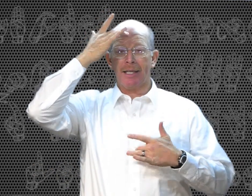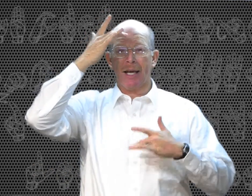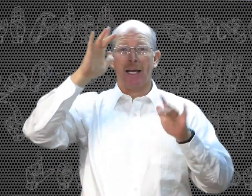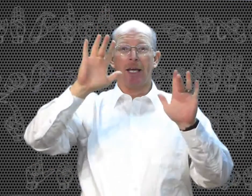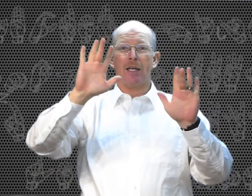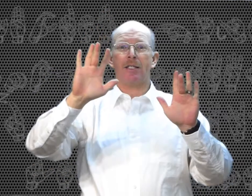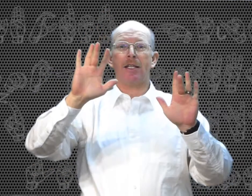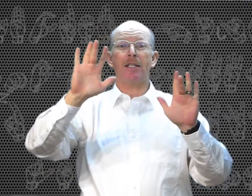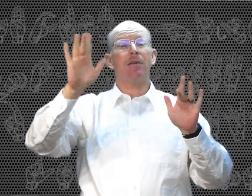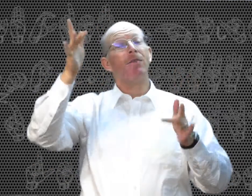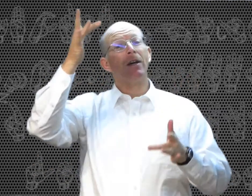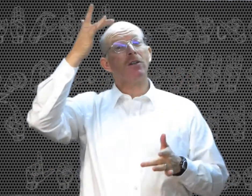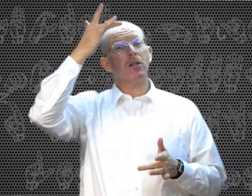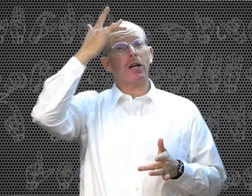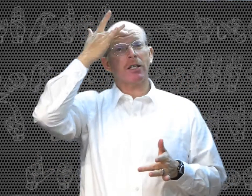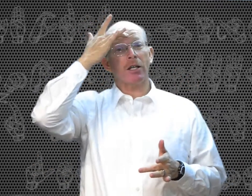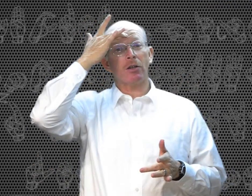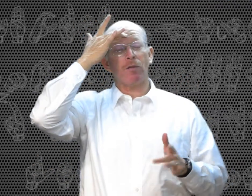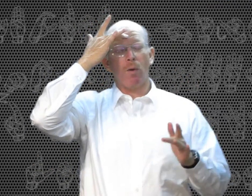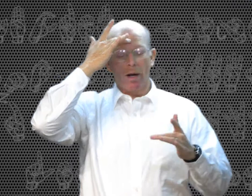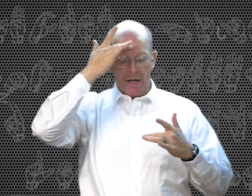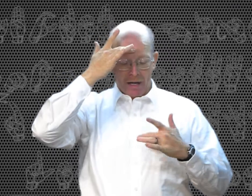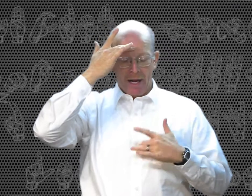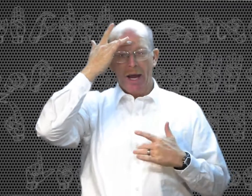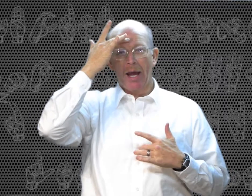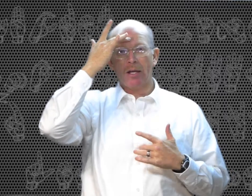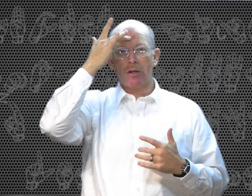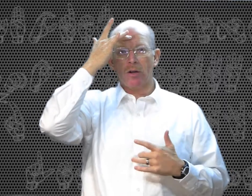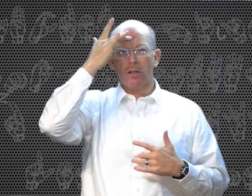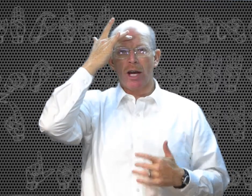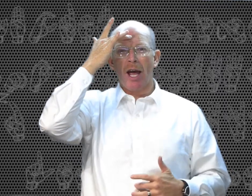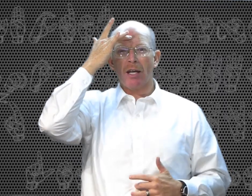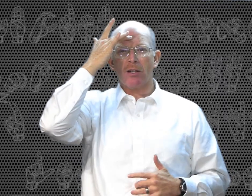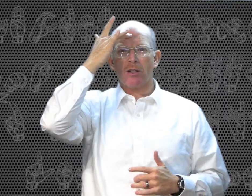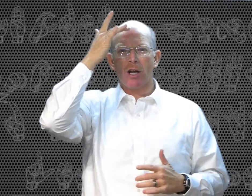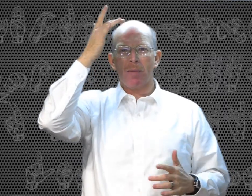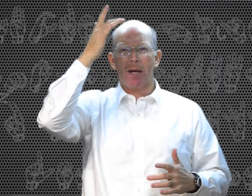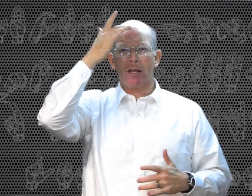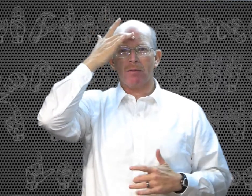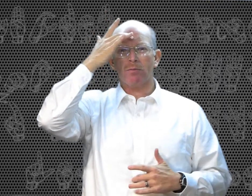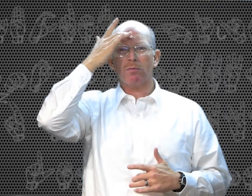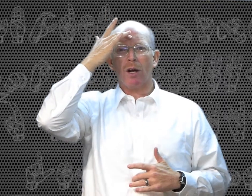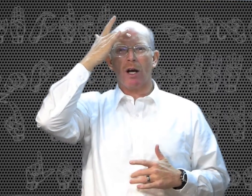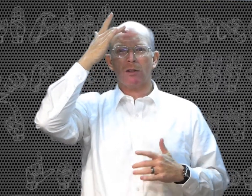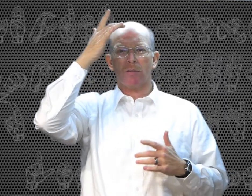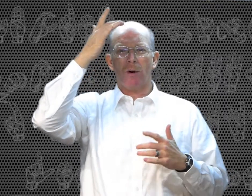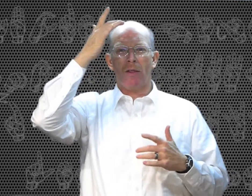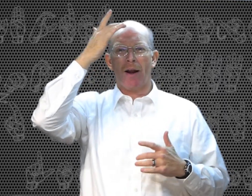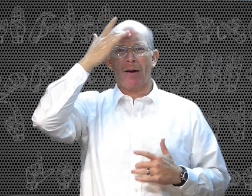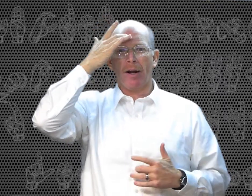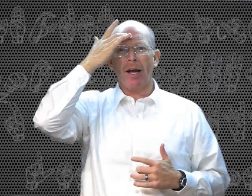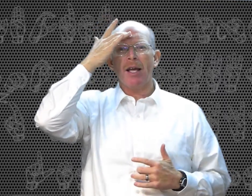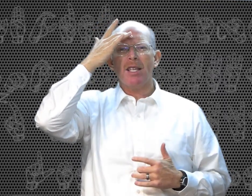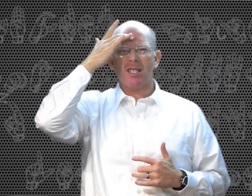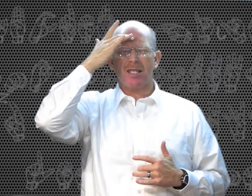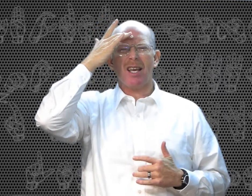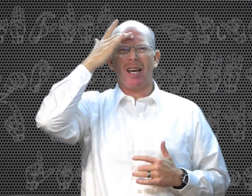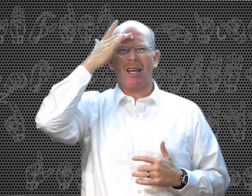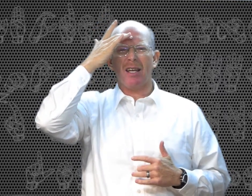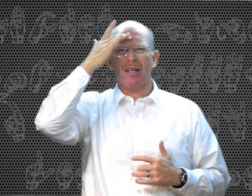Sick. Sensitive fingers, you're going to touch your forehead and your chest, your stomach, somewhere in that area. Sick.